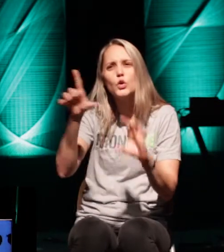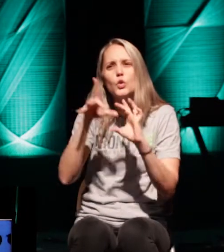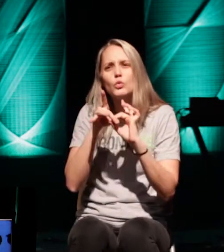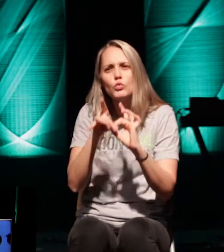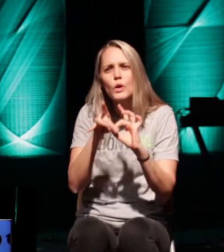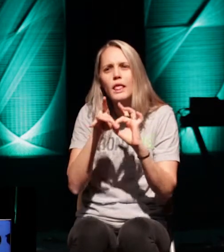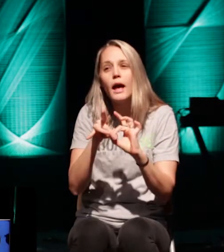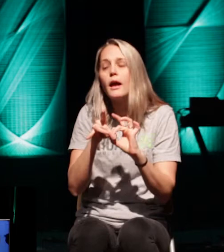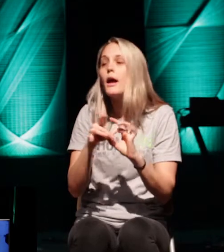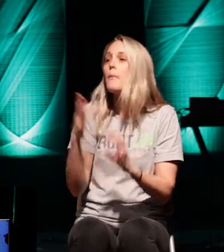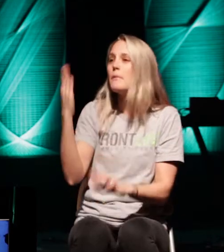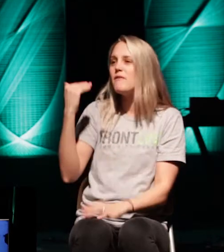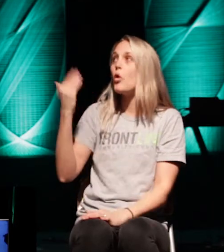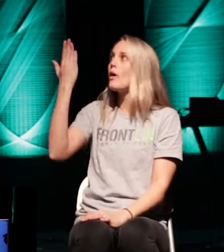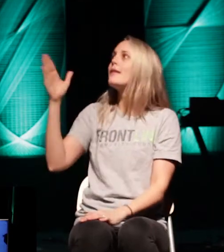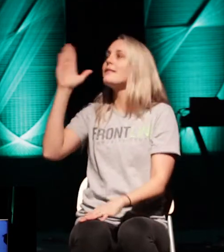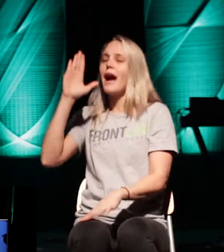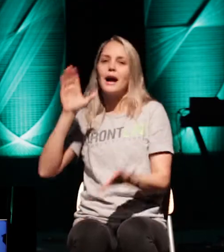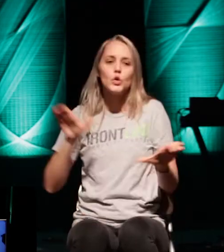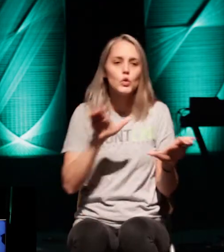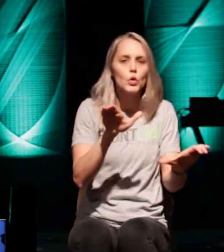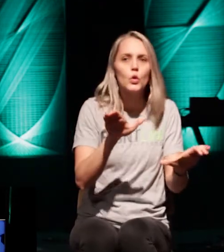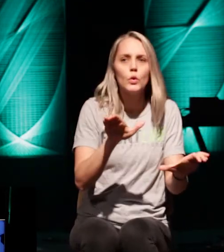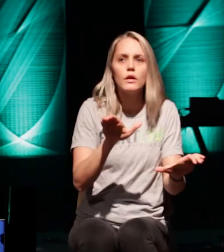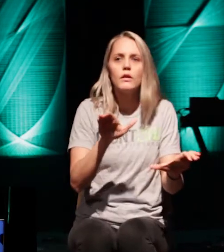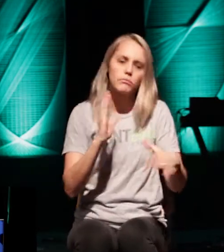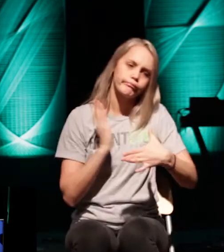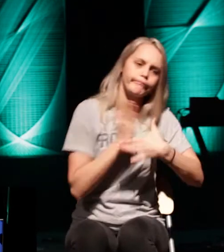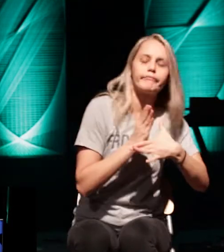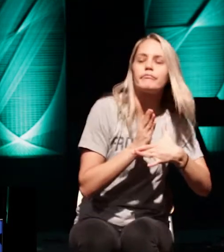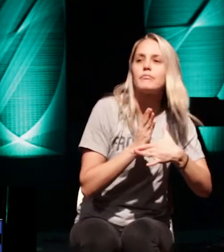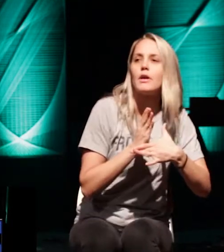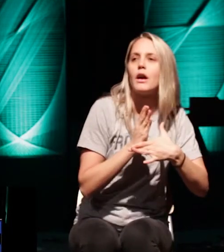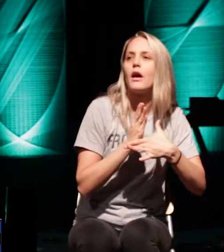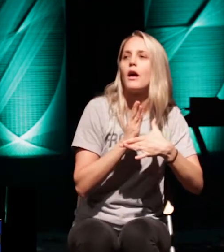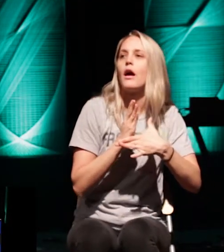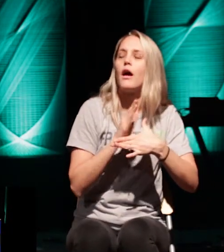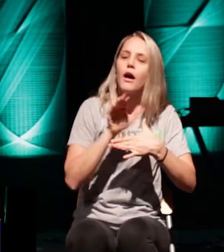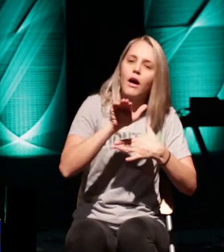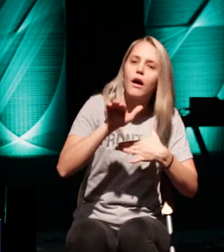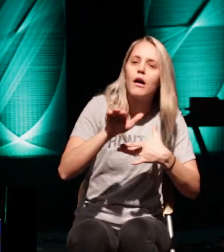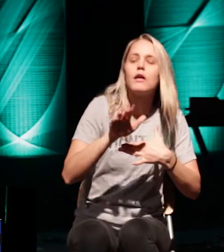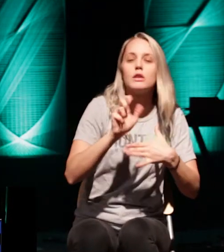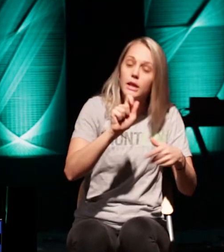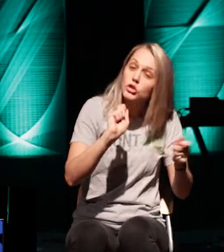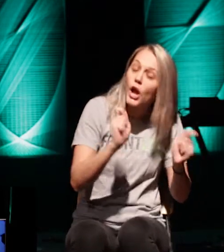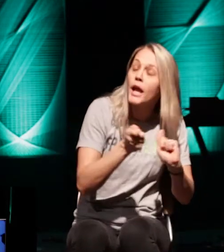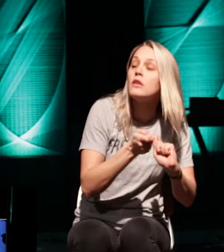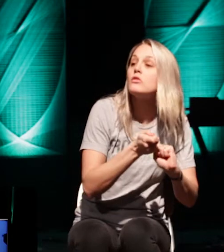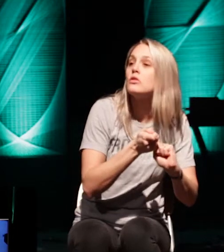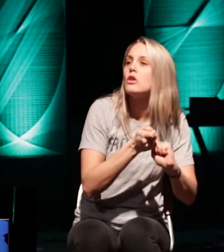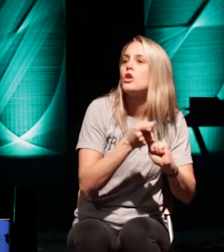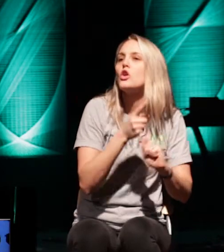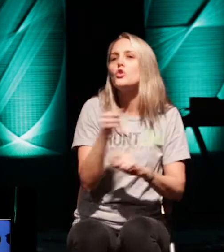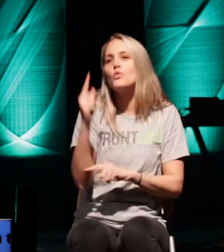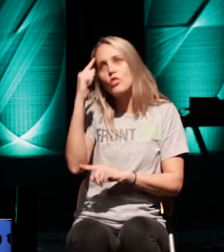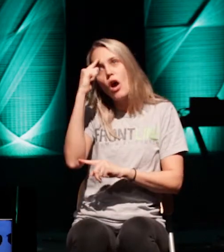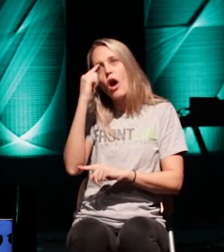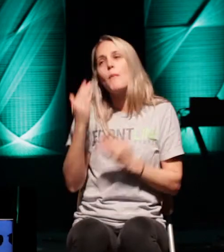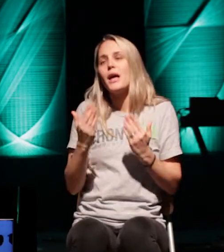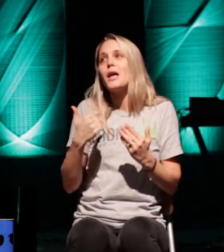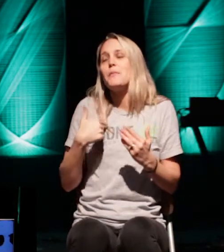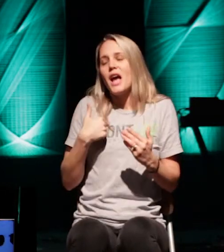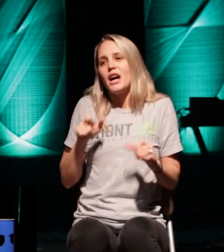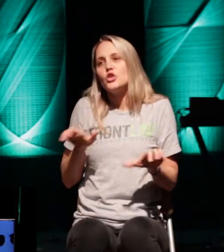of God has interceded or broken into our lives and provided a course correction to do something maybe we knew we were supposed to